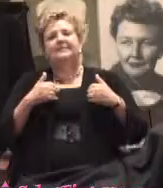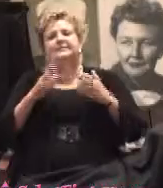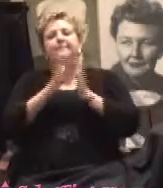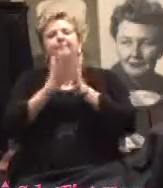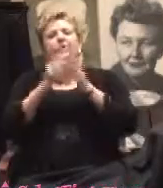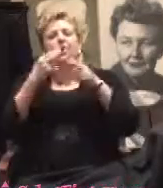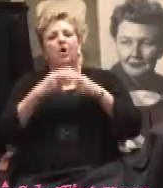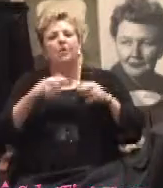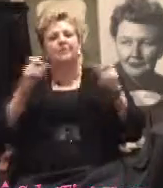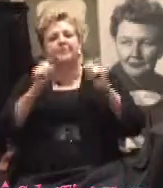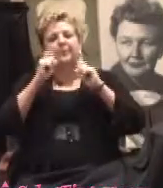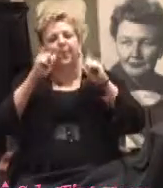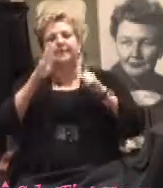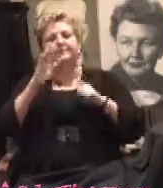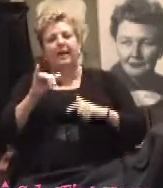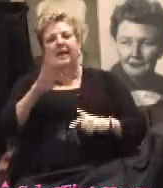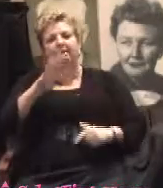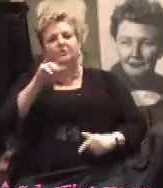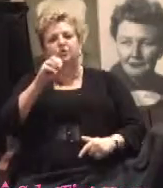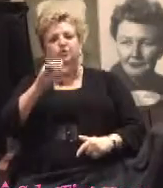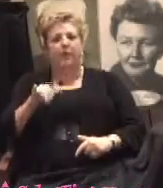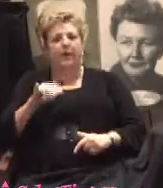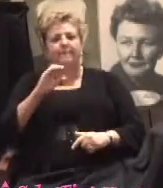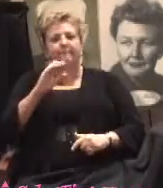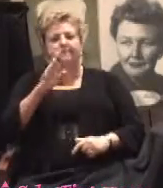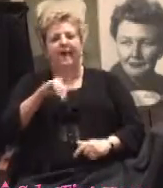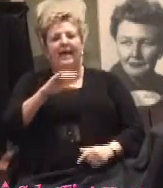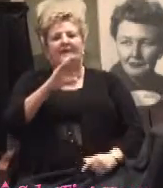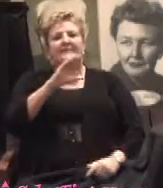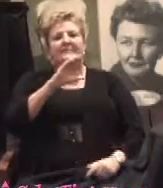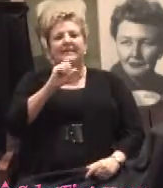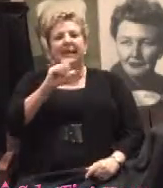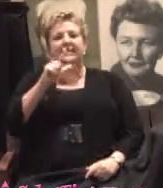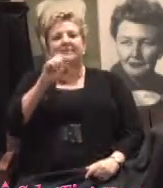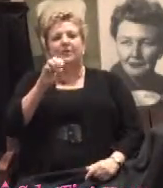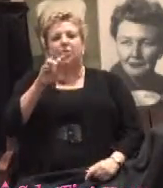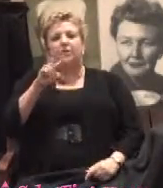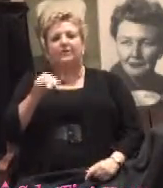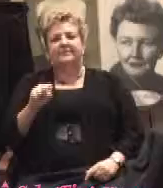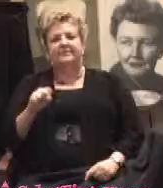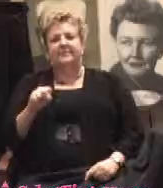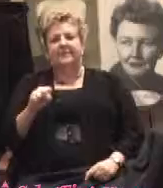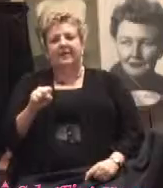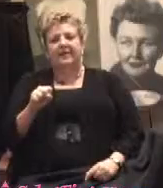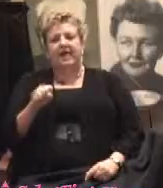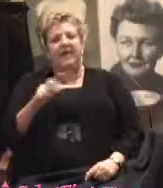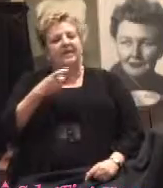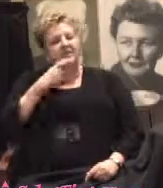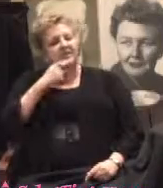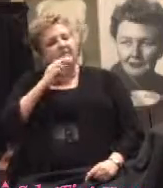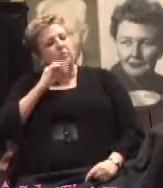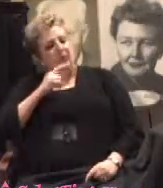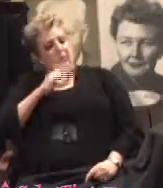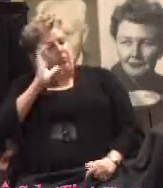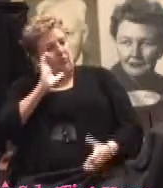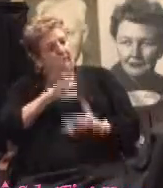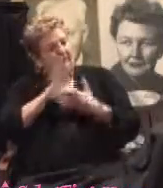And I said, "Oh, I've read that book." And she said, "Well, cut to the chase. Do you believe in God?" And I started to shake. And I'm